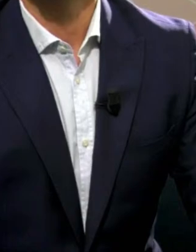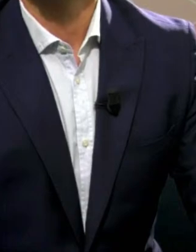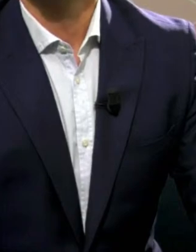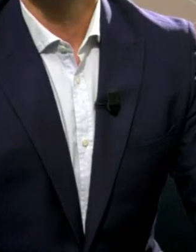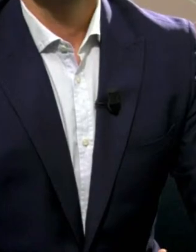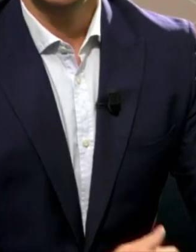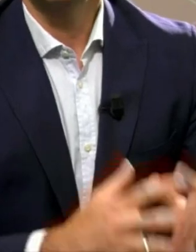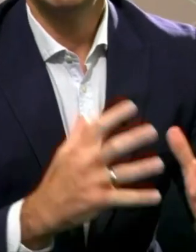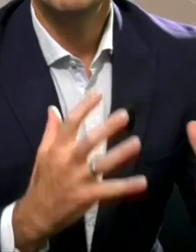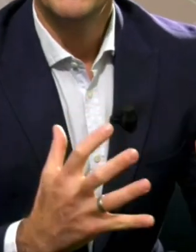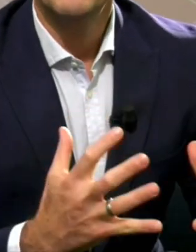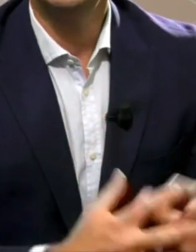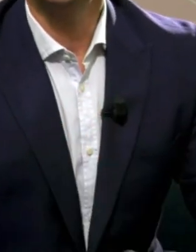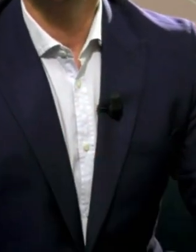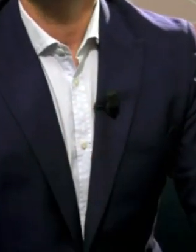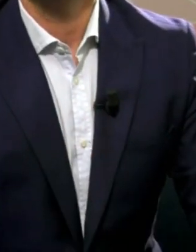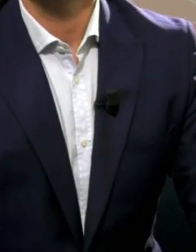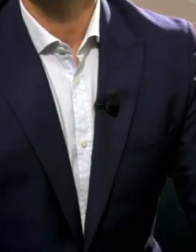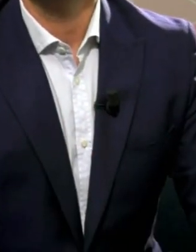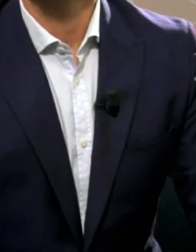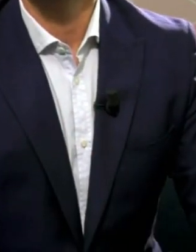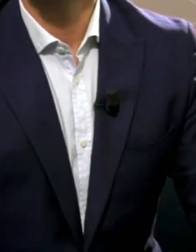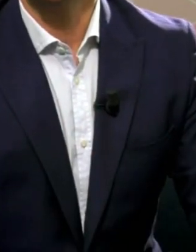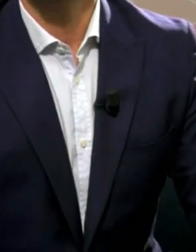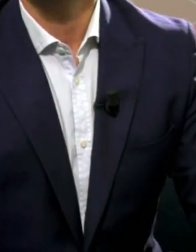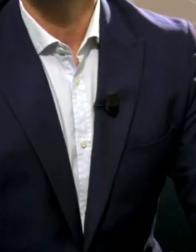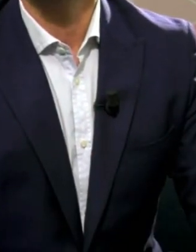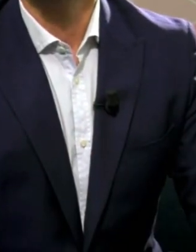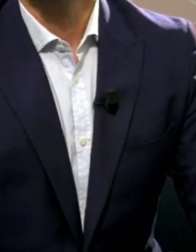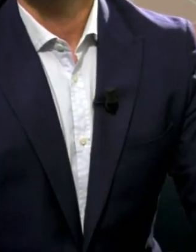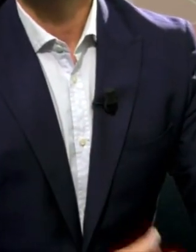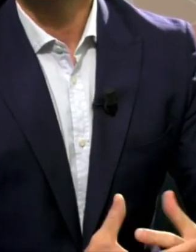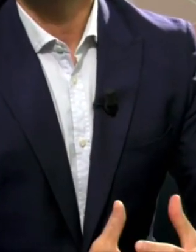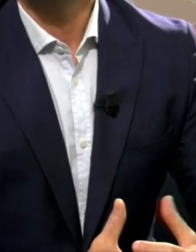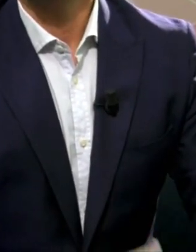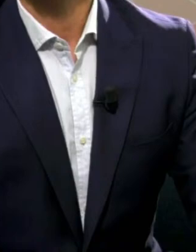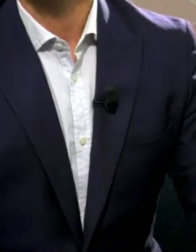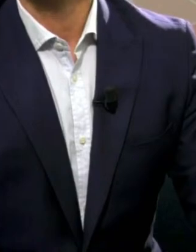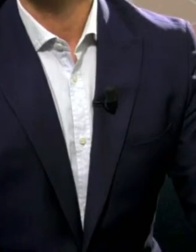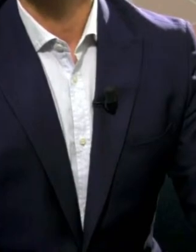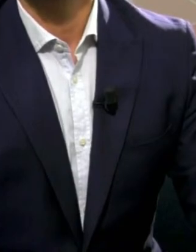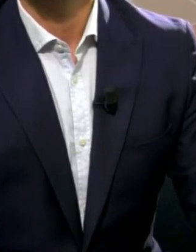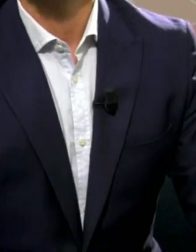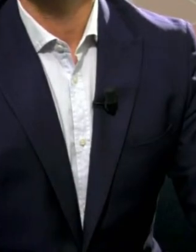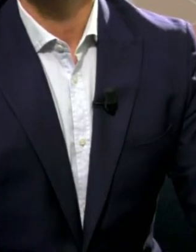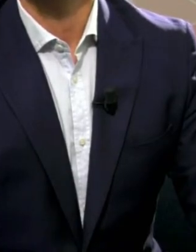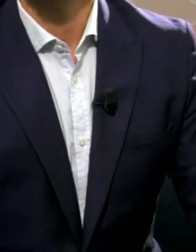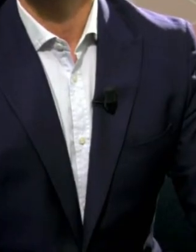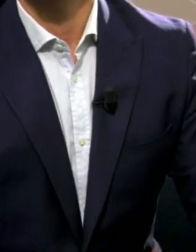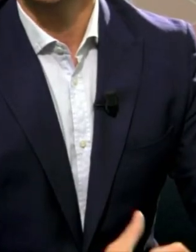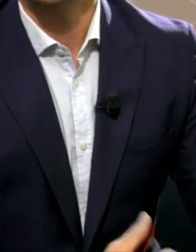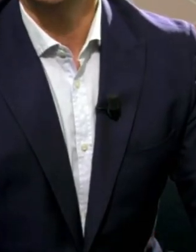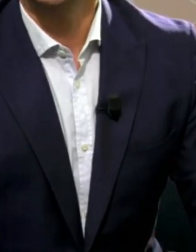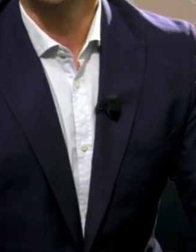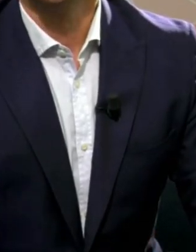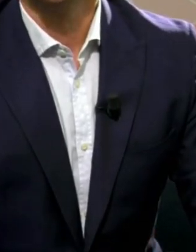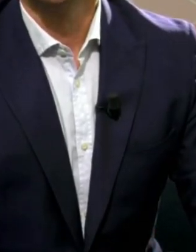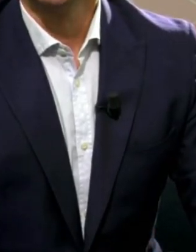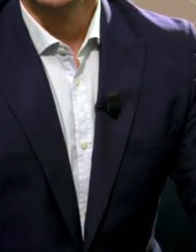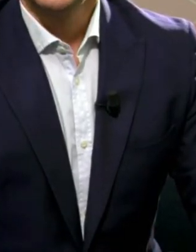meeting. I would have loved to say at this moment to the call of this, but the global sanitary situation does not allow